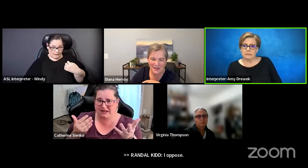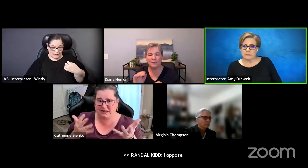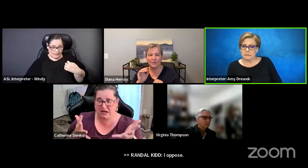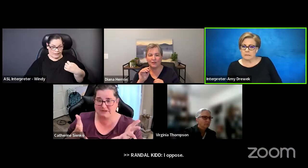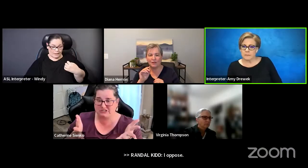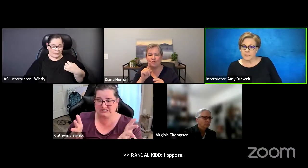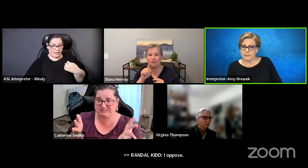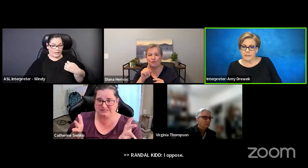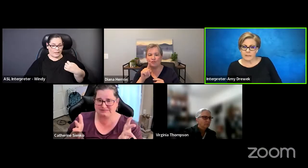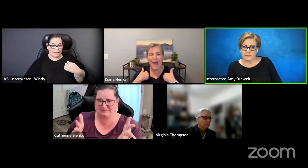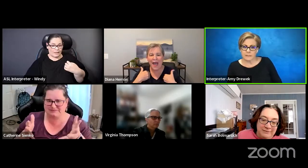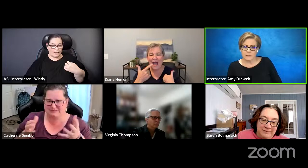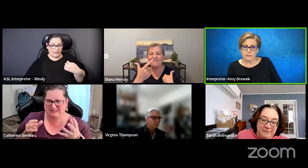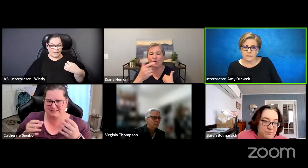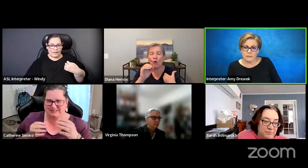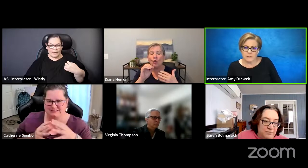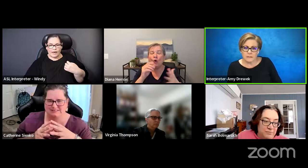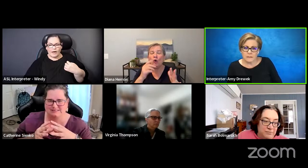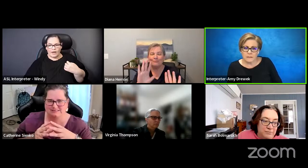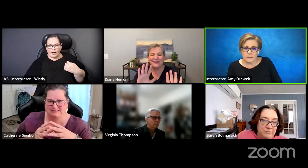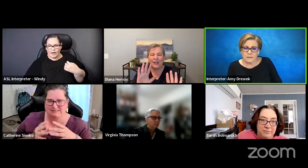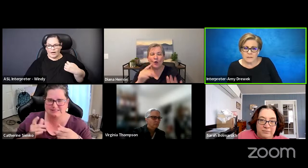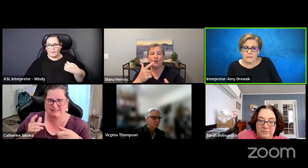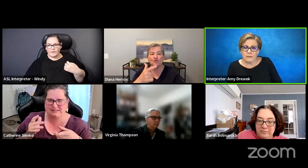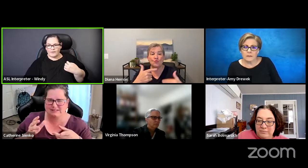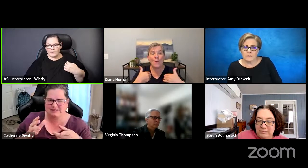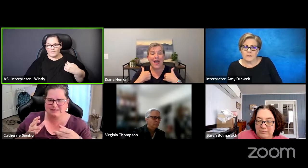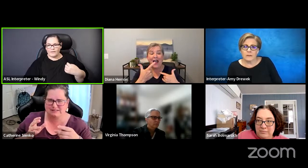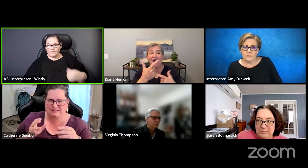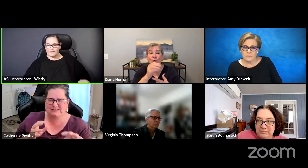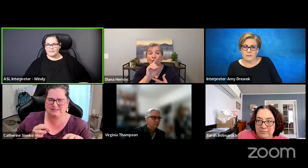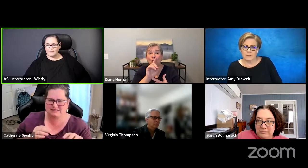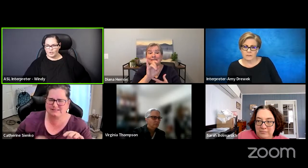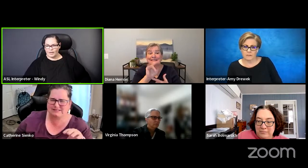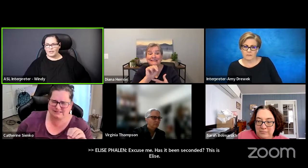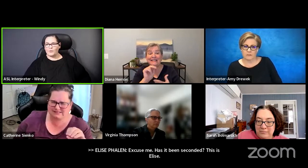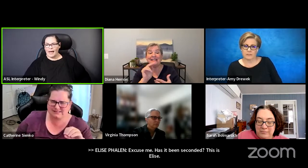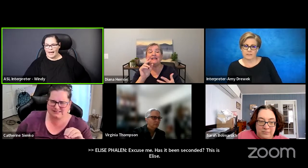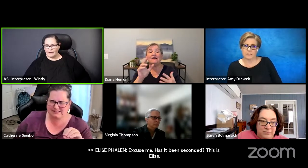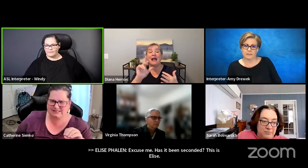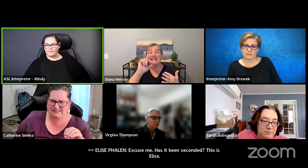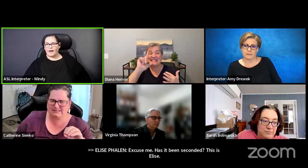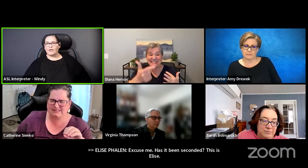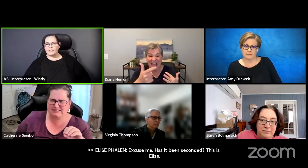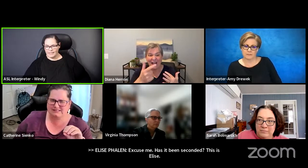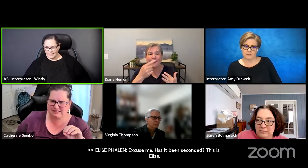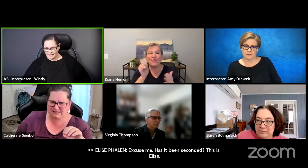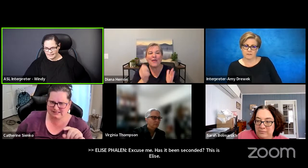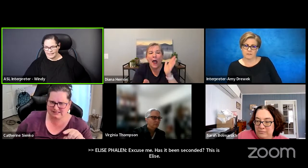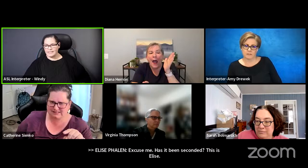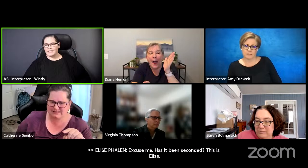Has it been seconded? This is Commissioner Heron. You have Goodson